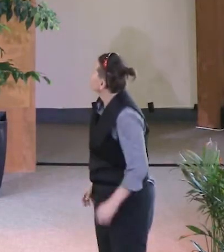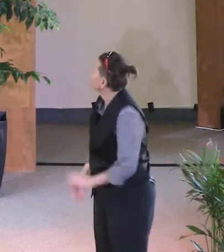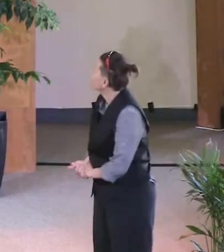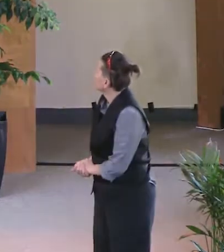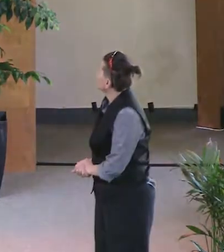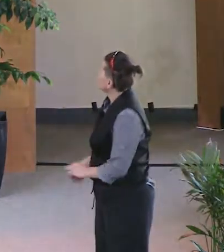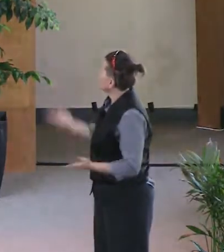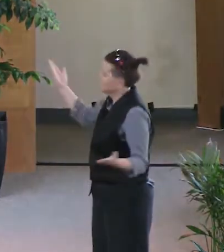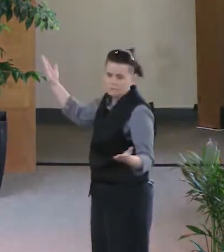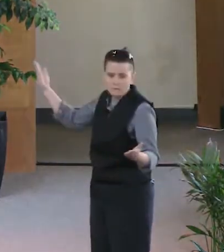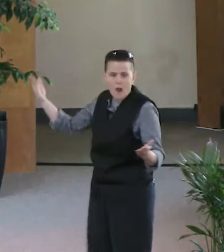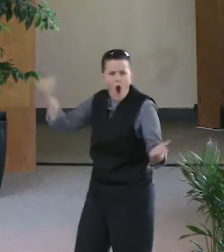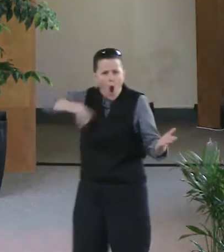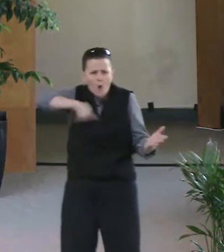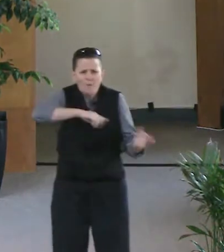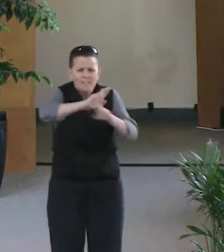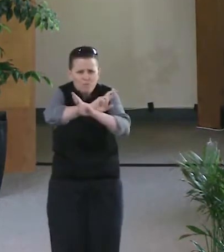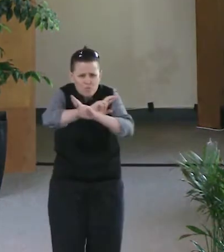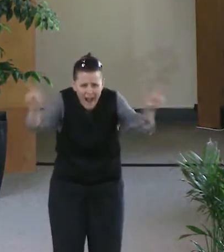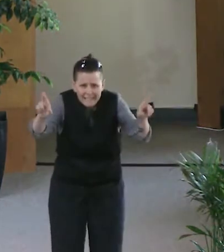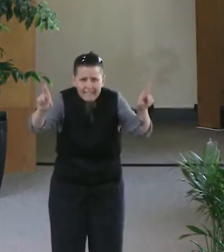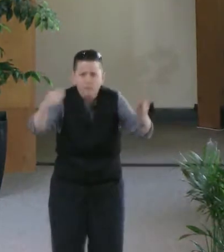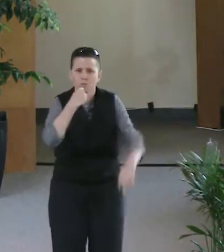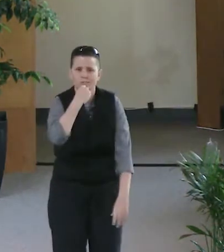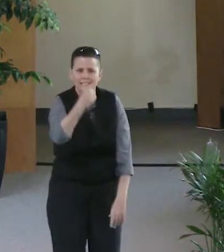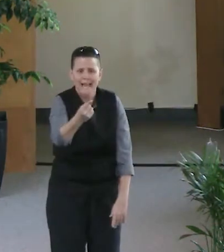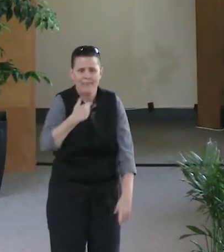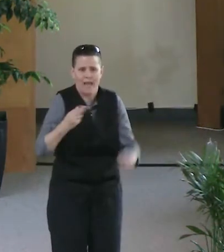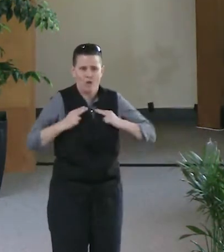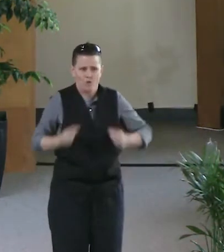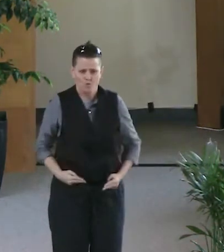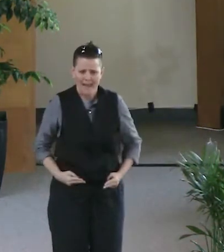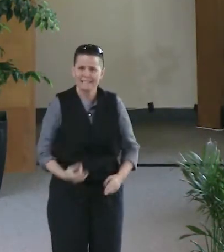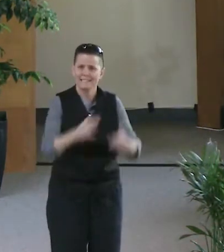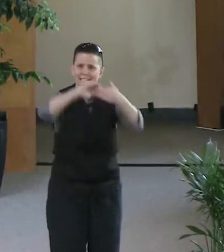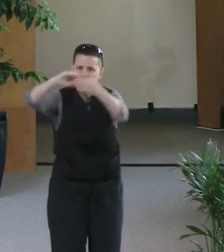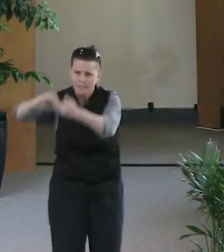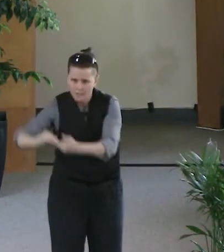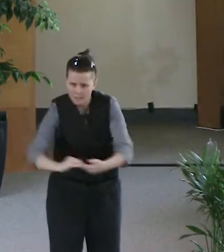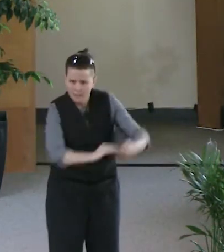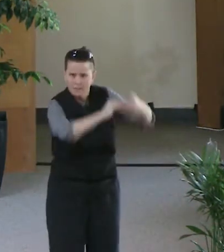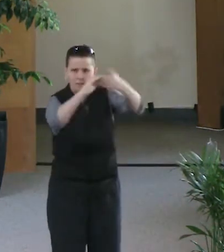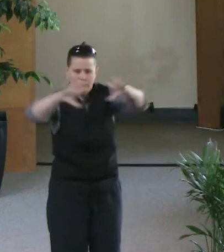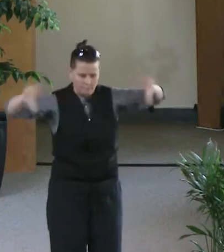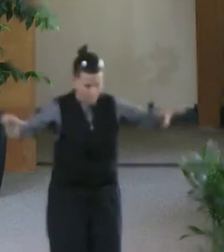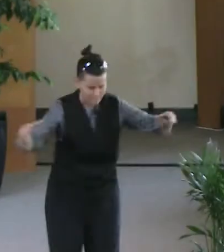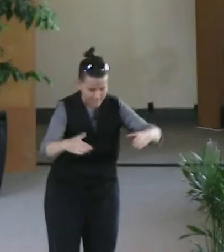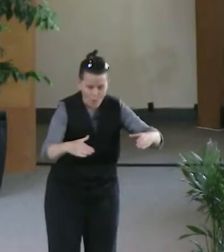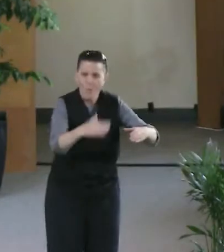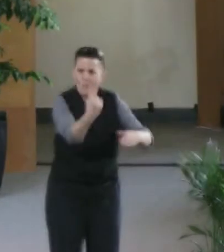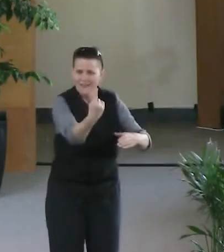Are we finally ready to just say humanity is one? Can we just start there?